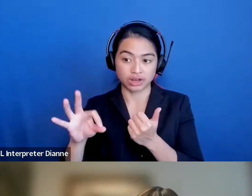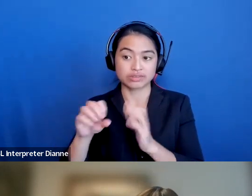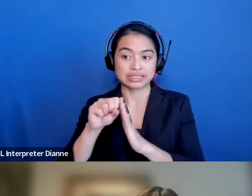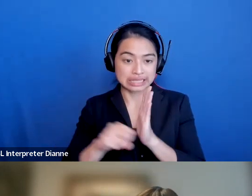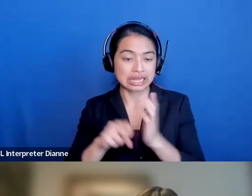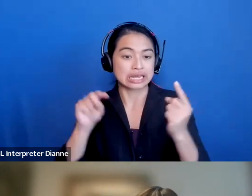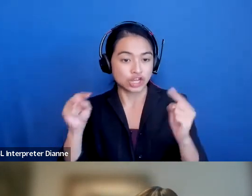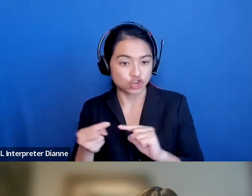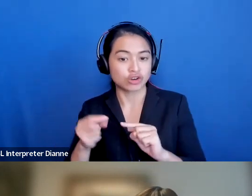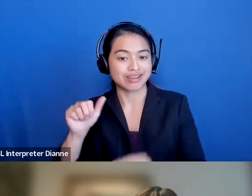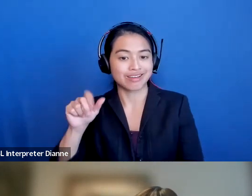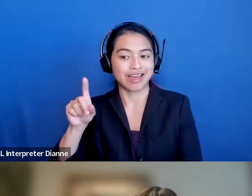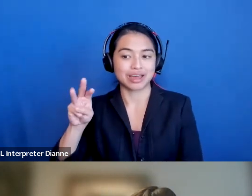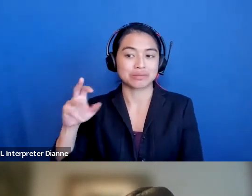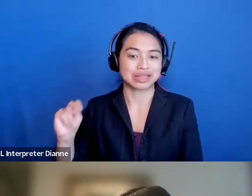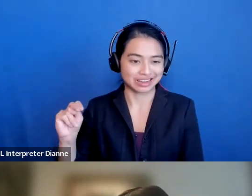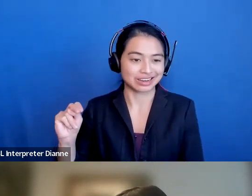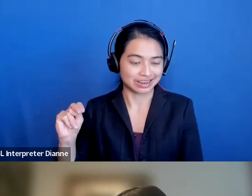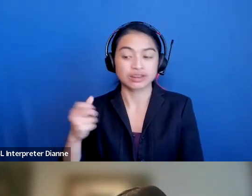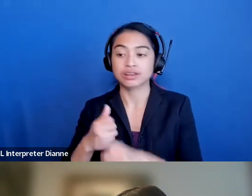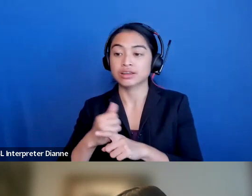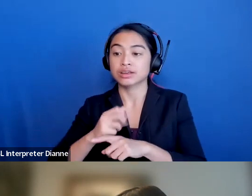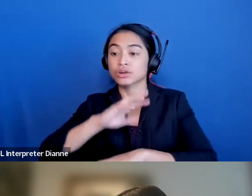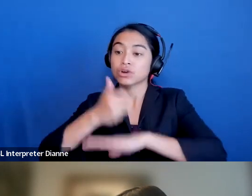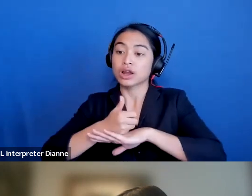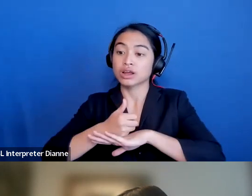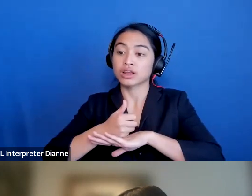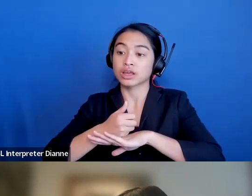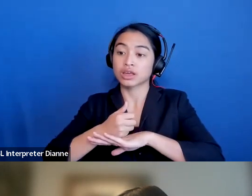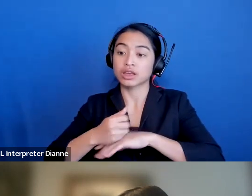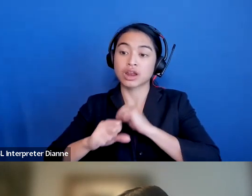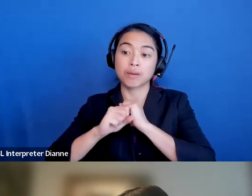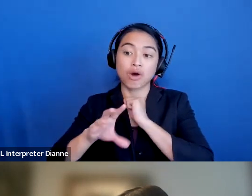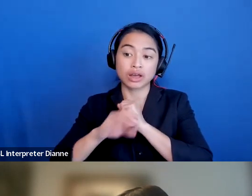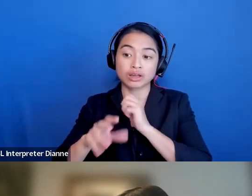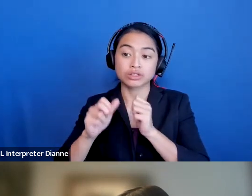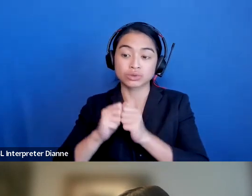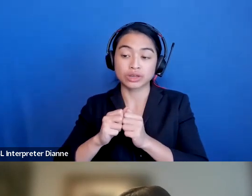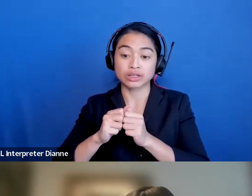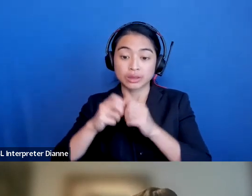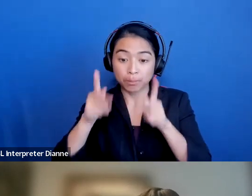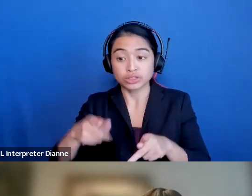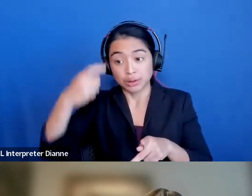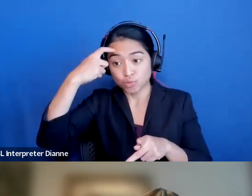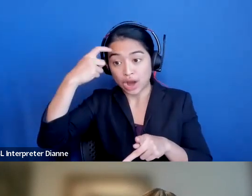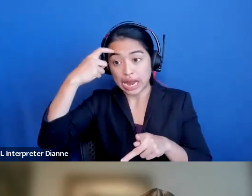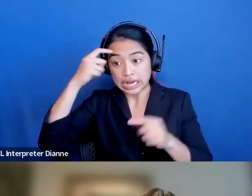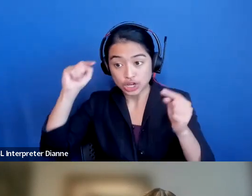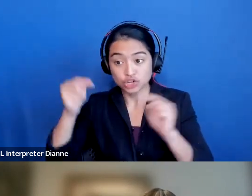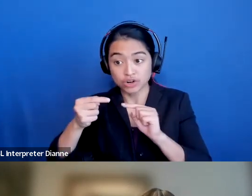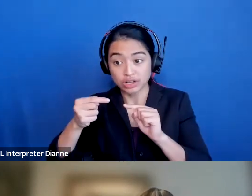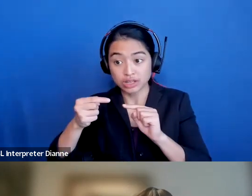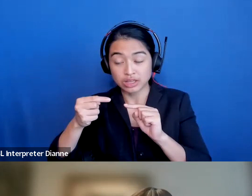Injury Administrators, NASHA, who created a podcast with an individual with a brain injury who was employed and by